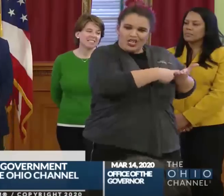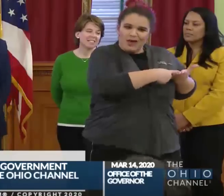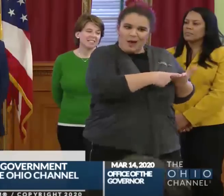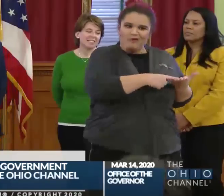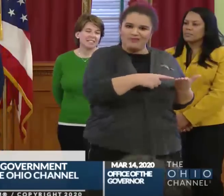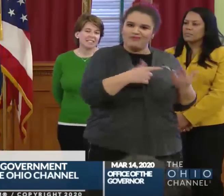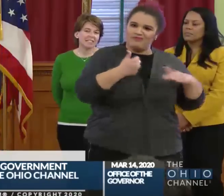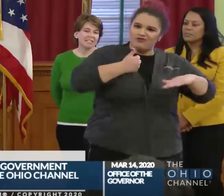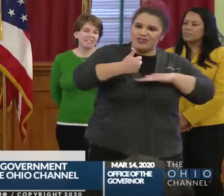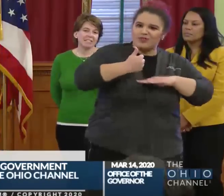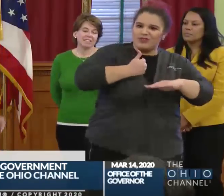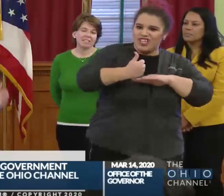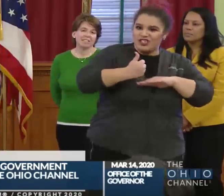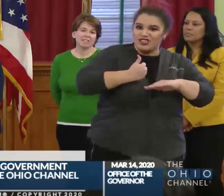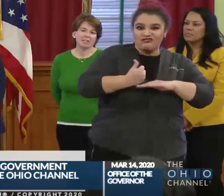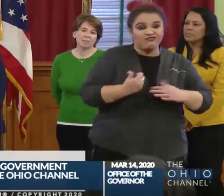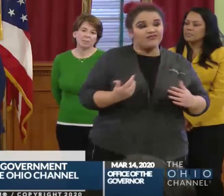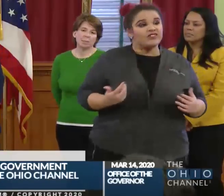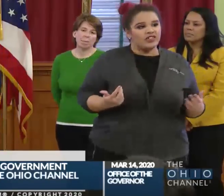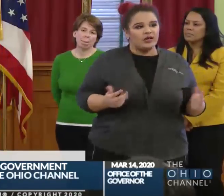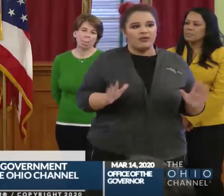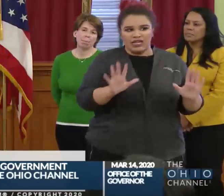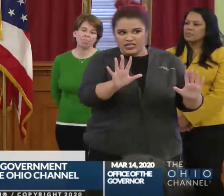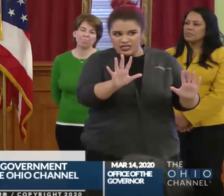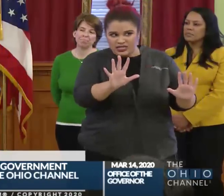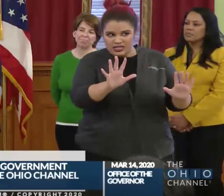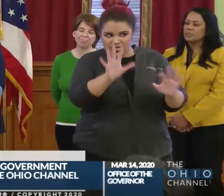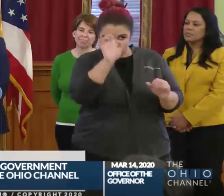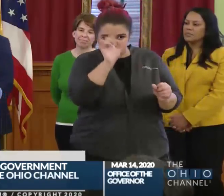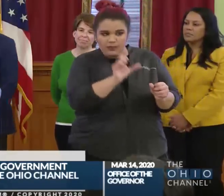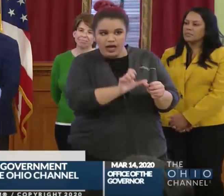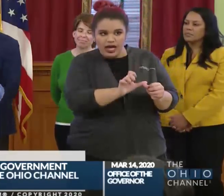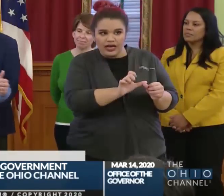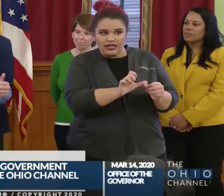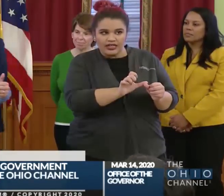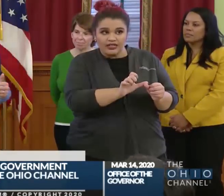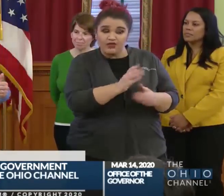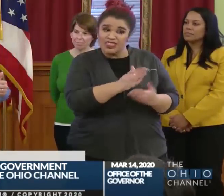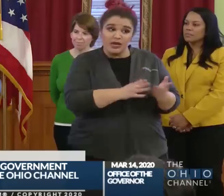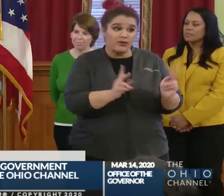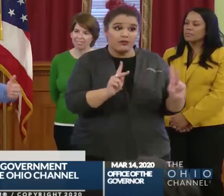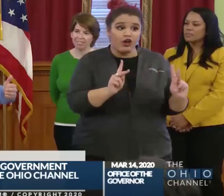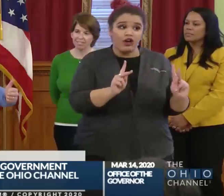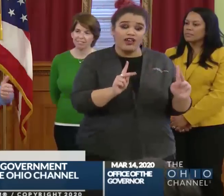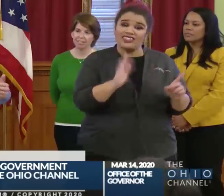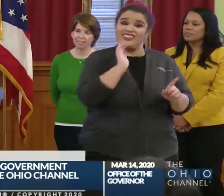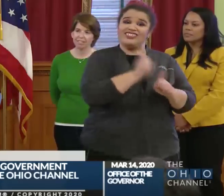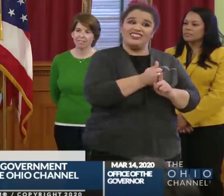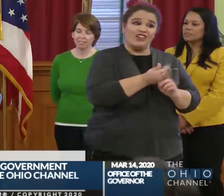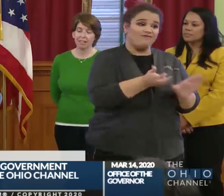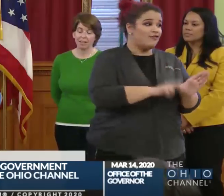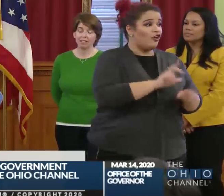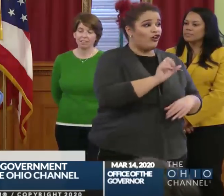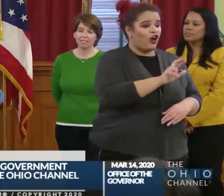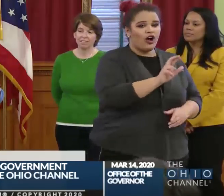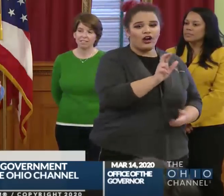know, we have to keep in mind that this is the transportation for some people, that they have no other